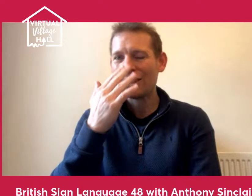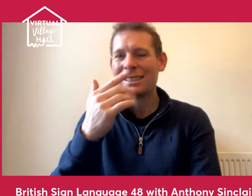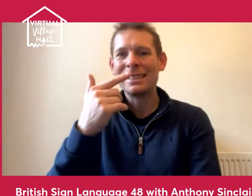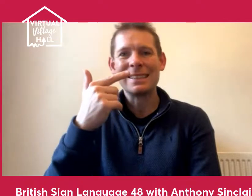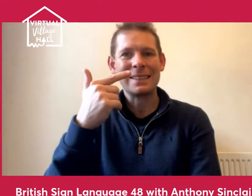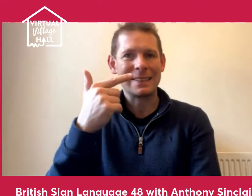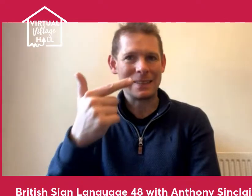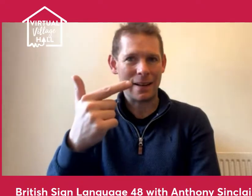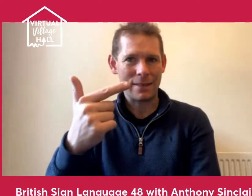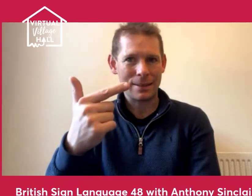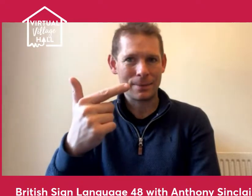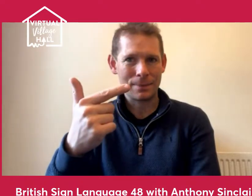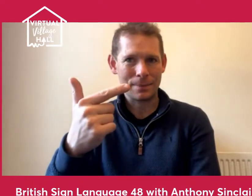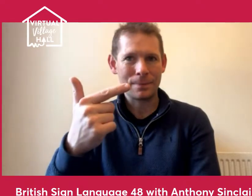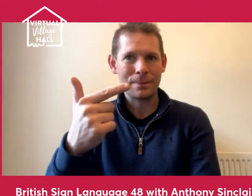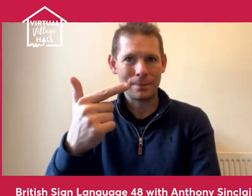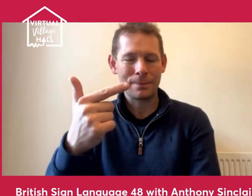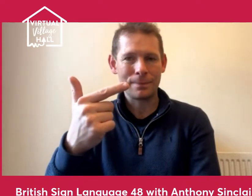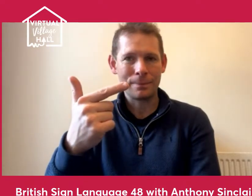is aged 7.